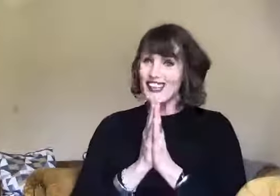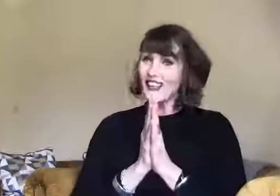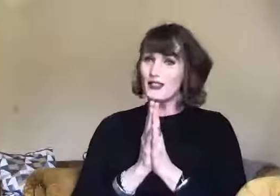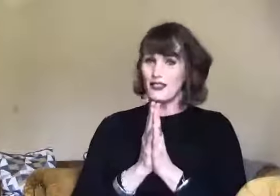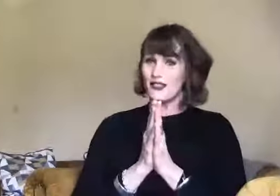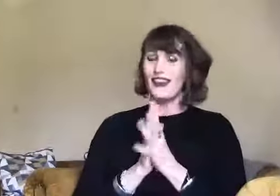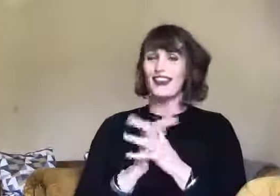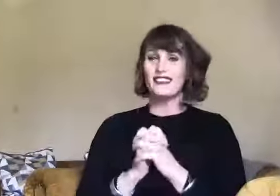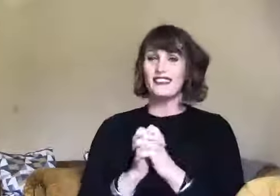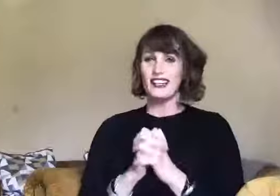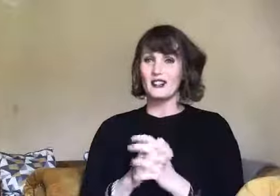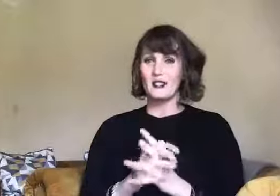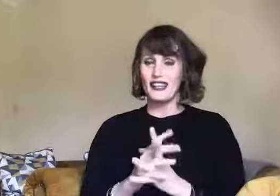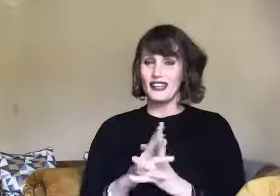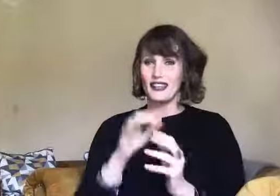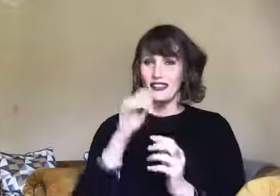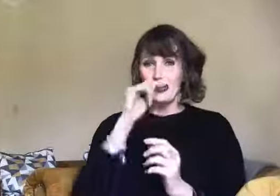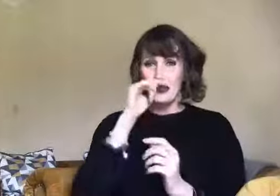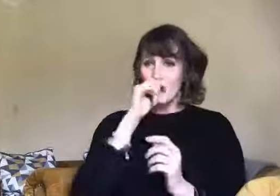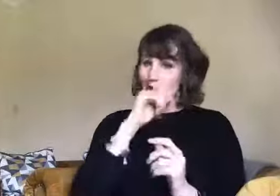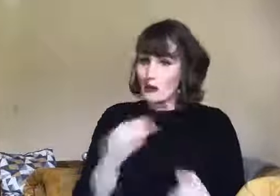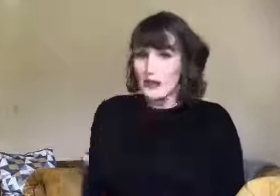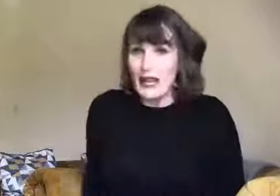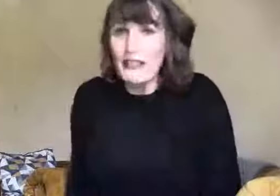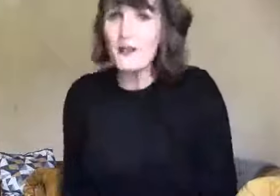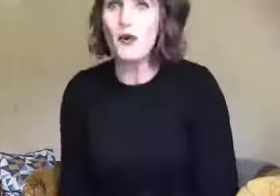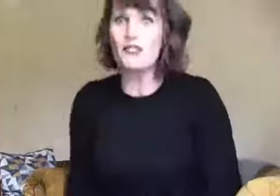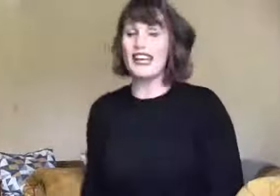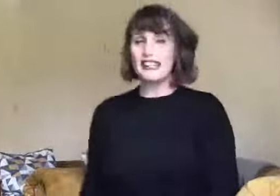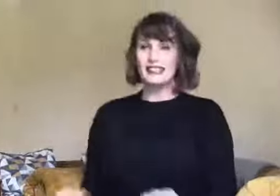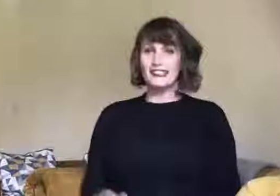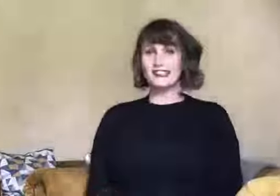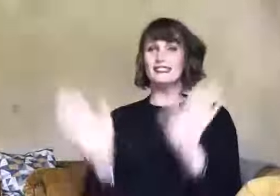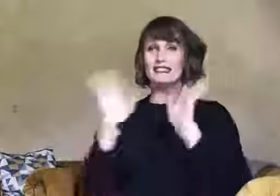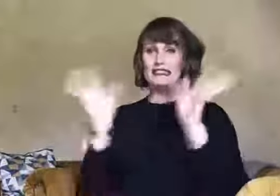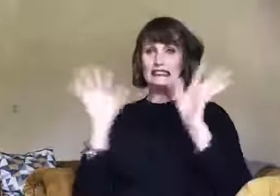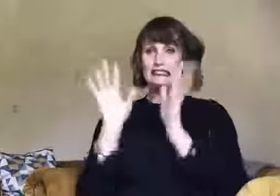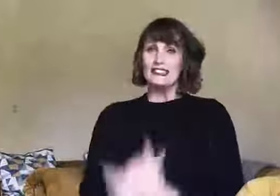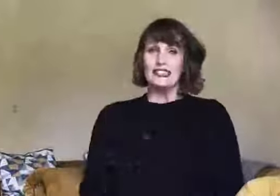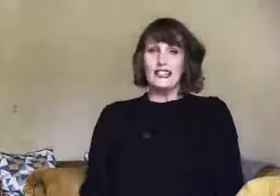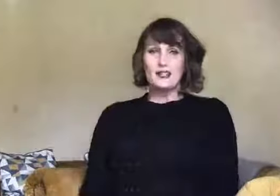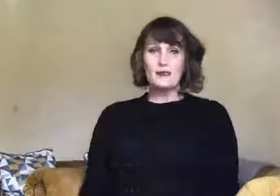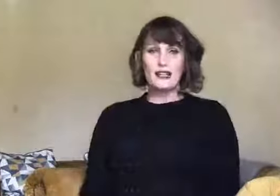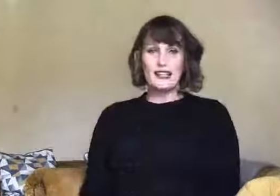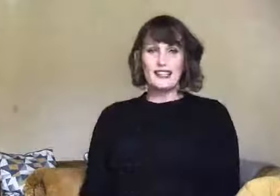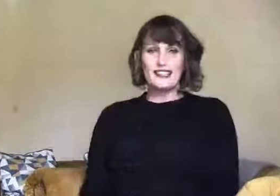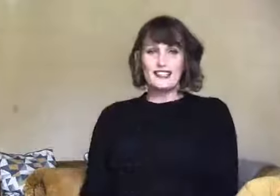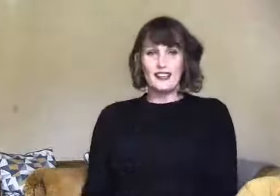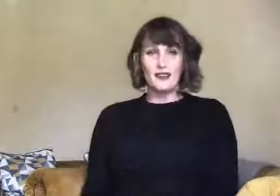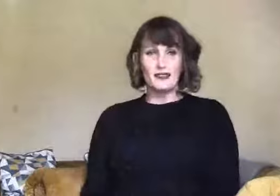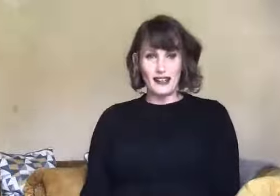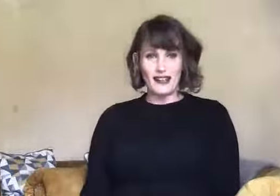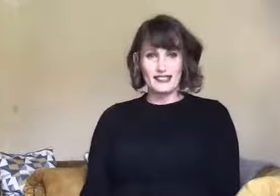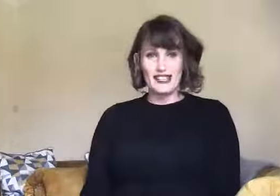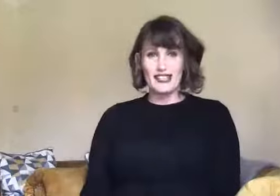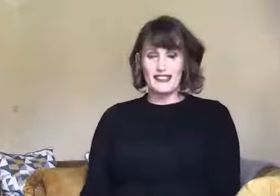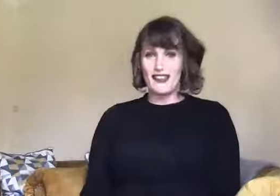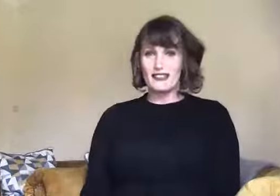hello Zara, I'm glad you're here. Hope you and Emily are watching. It's brilliant. I'm glad to hear that.